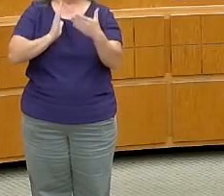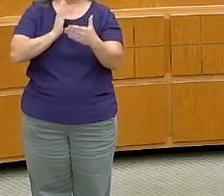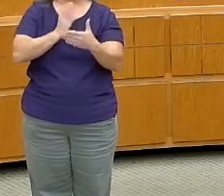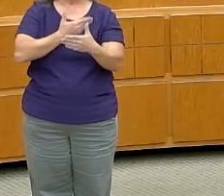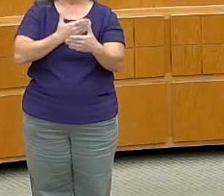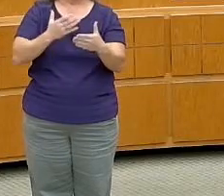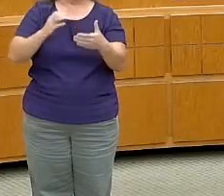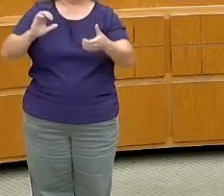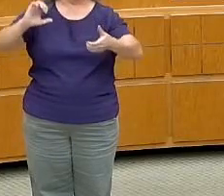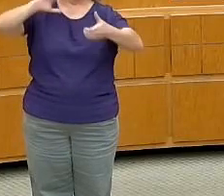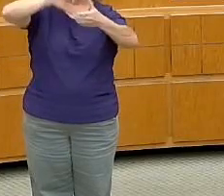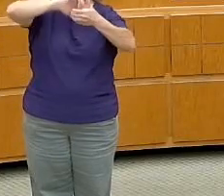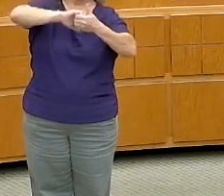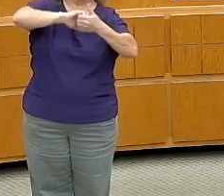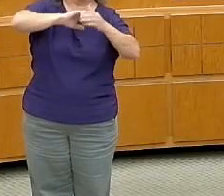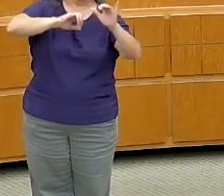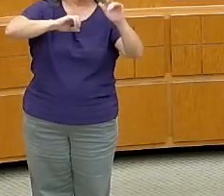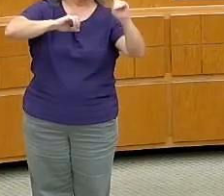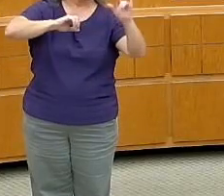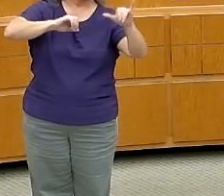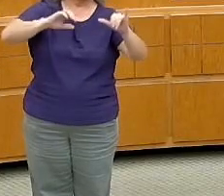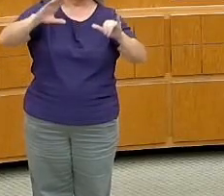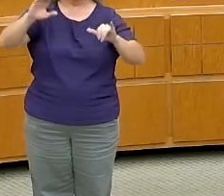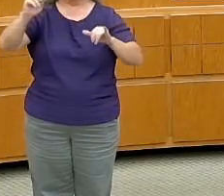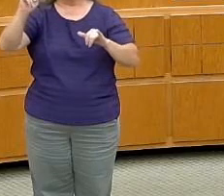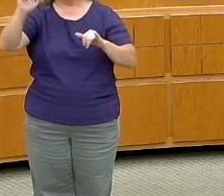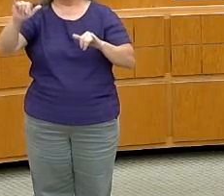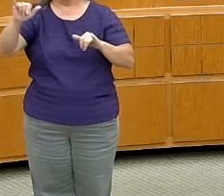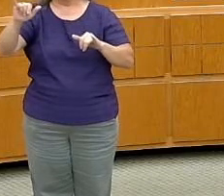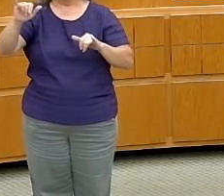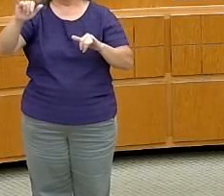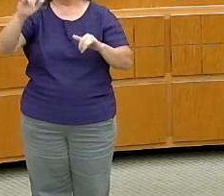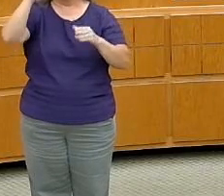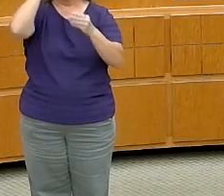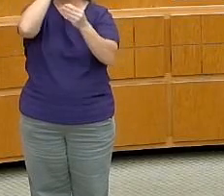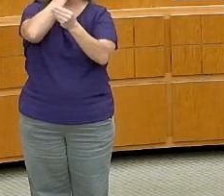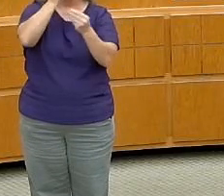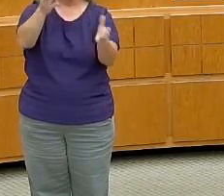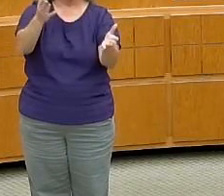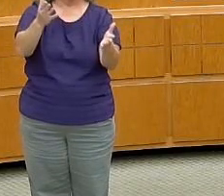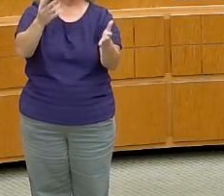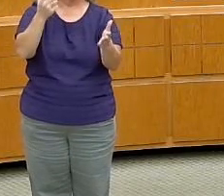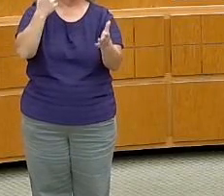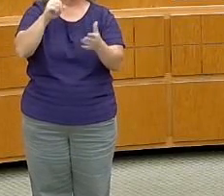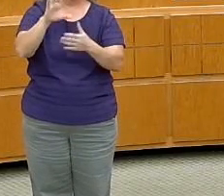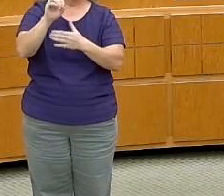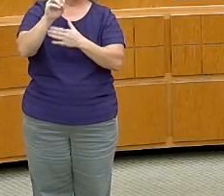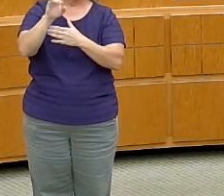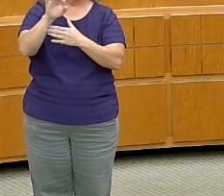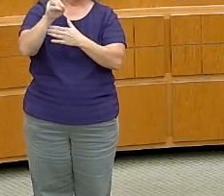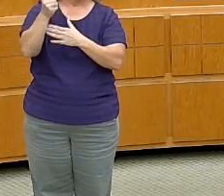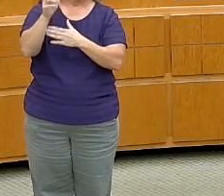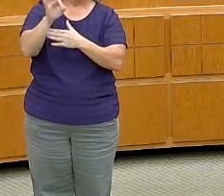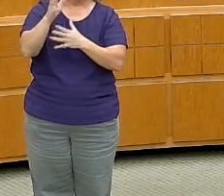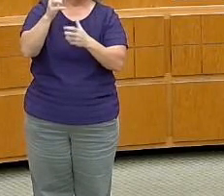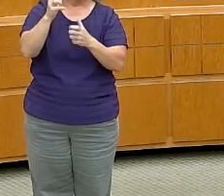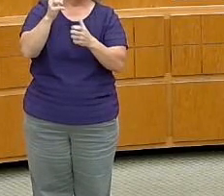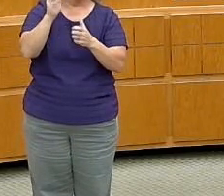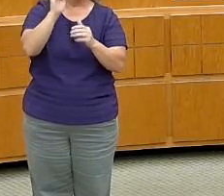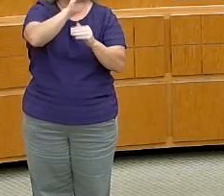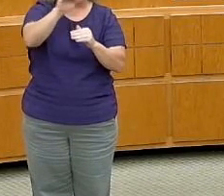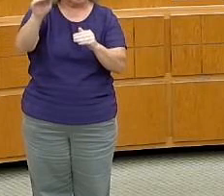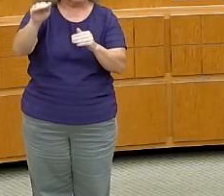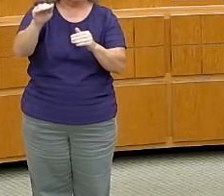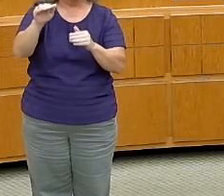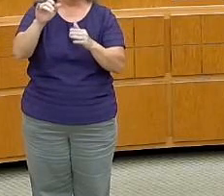joint city-county public update for COVID-19. I want to remind the public and the media that we'll be here